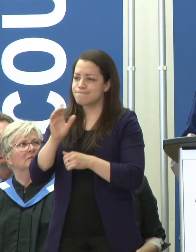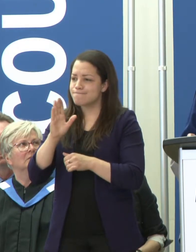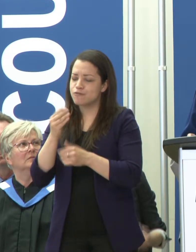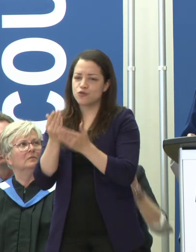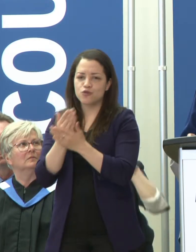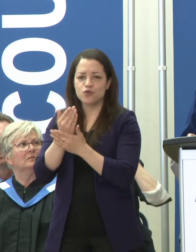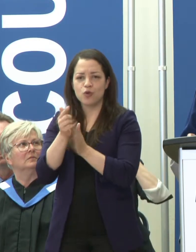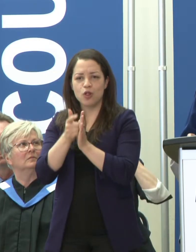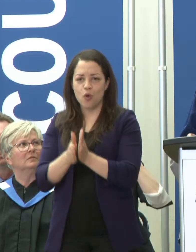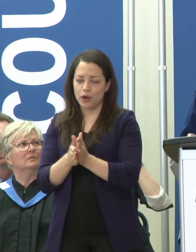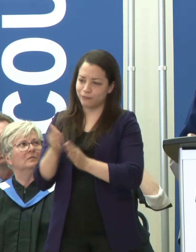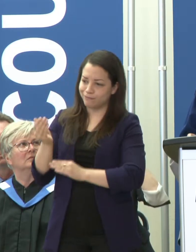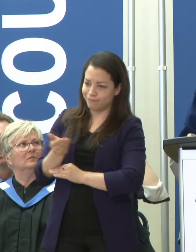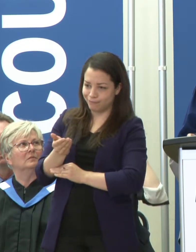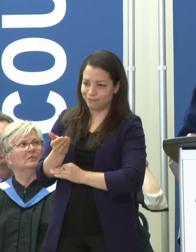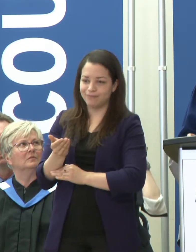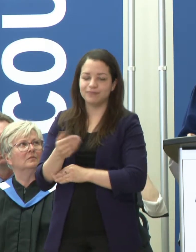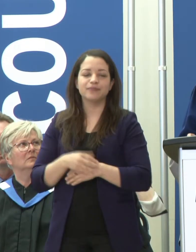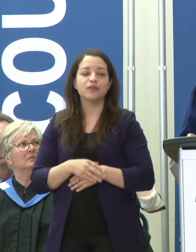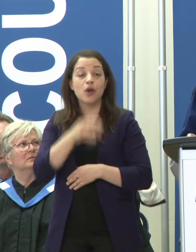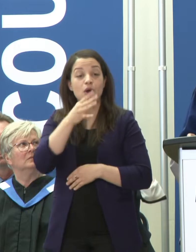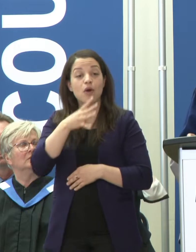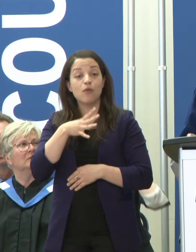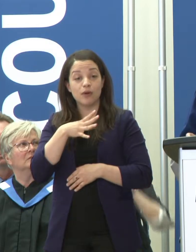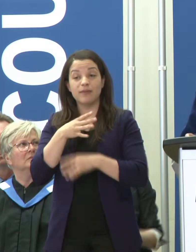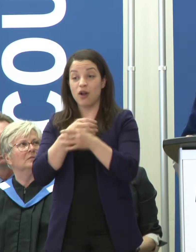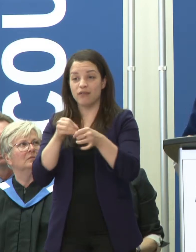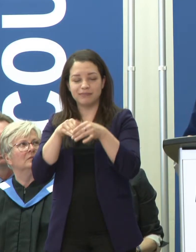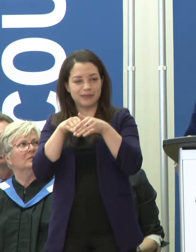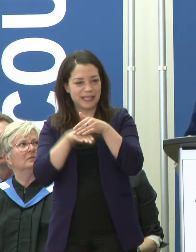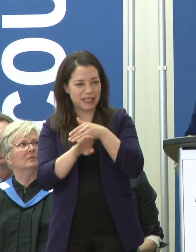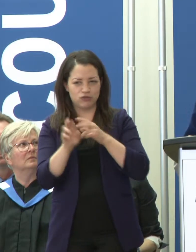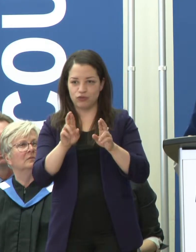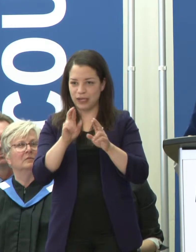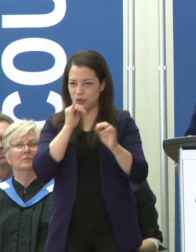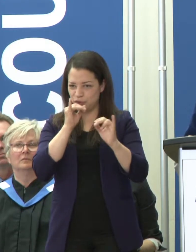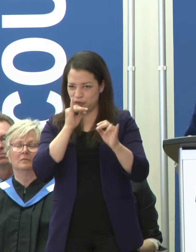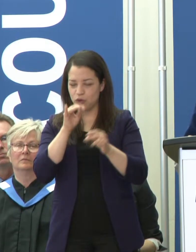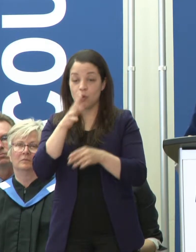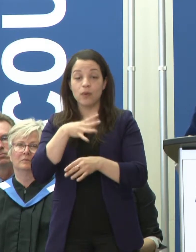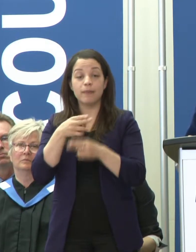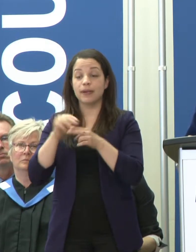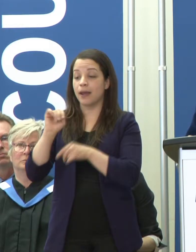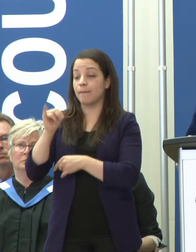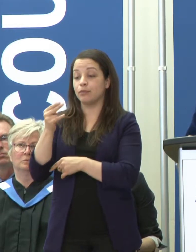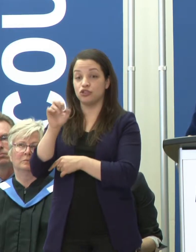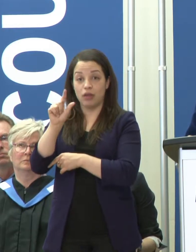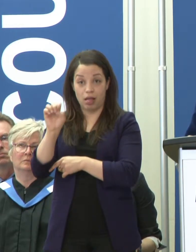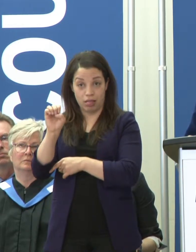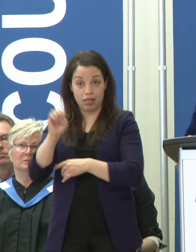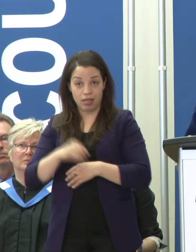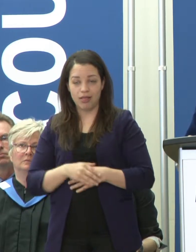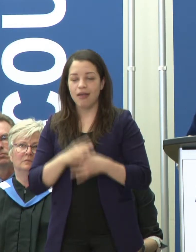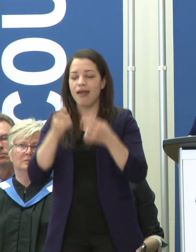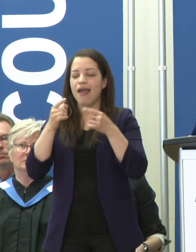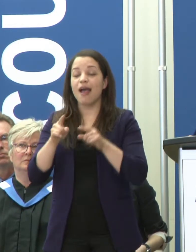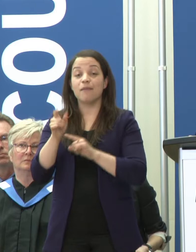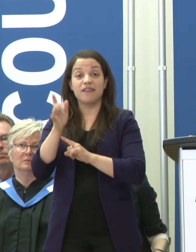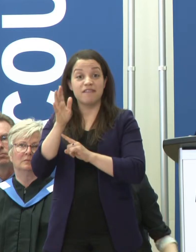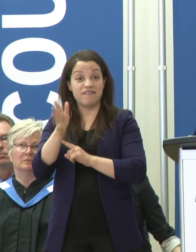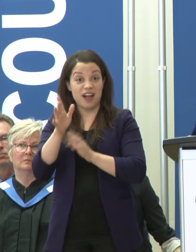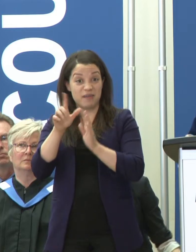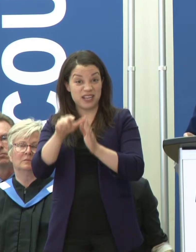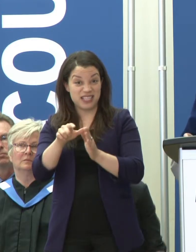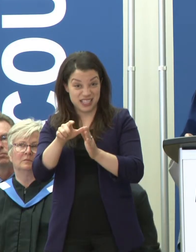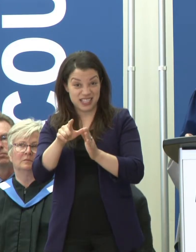position, a woman named Michelle came into her office for the interview. Well, after about 5 minutes, Valerie